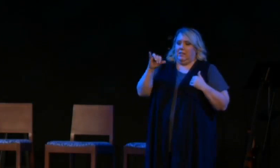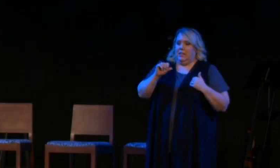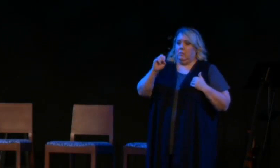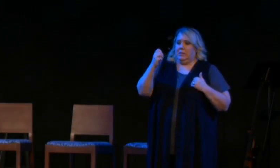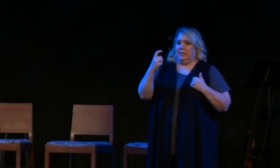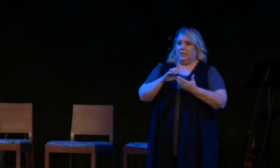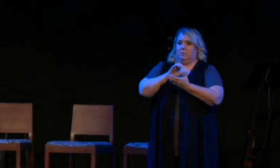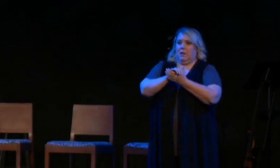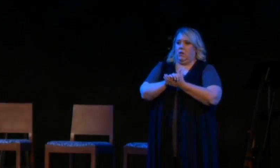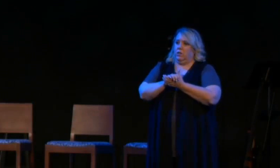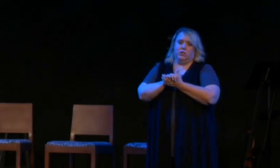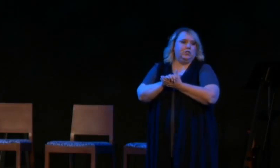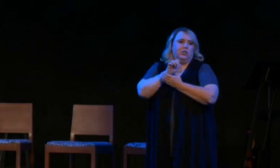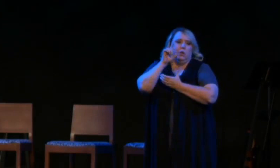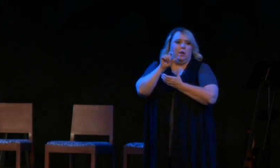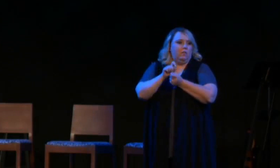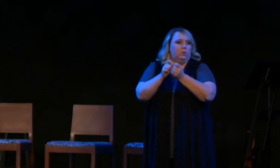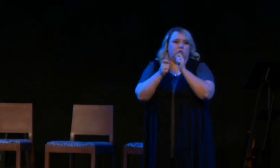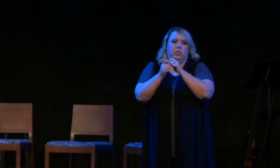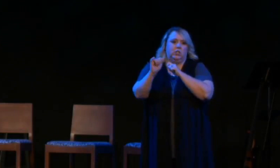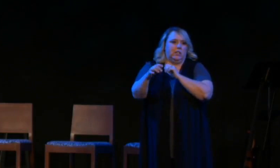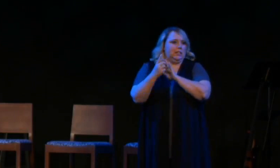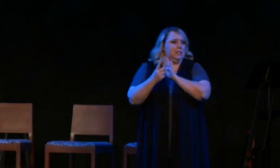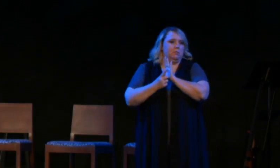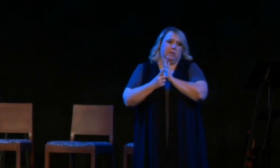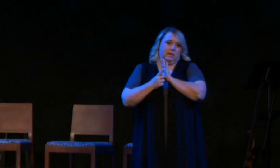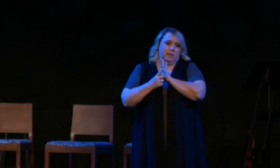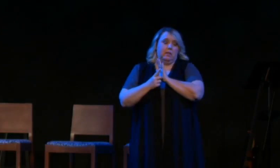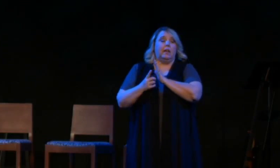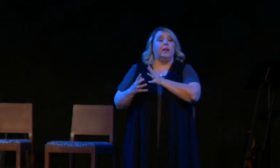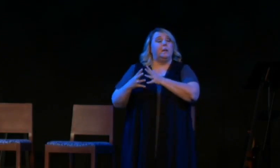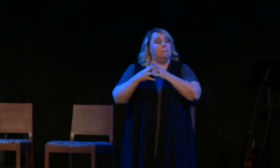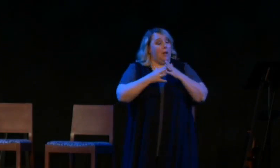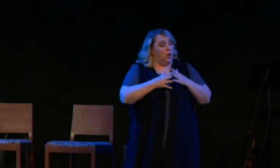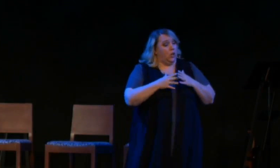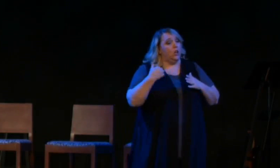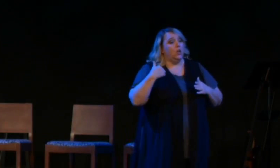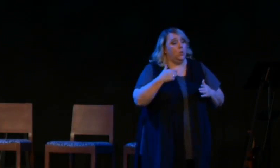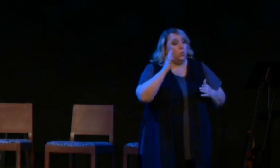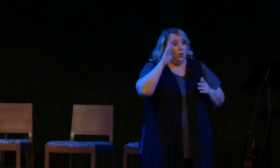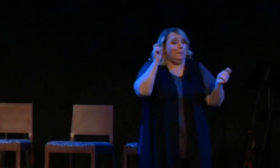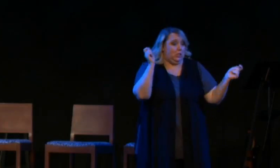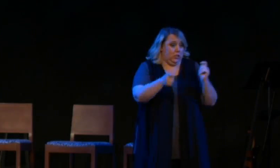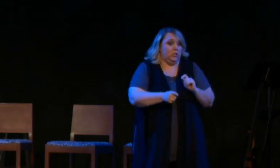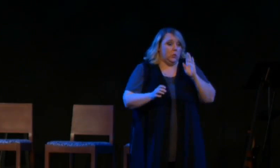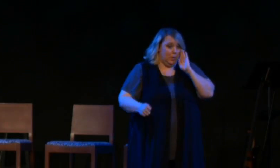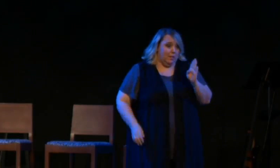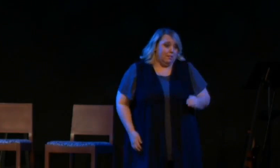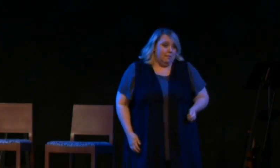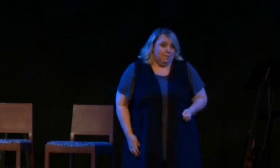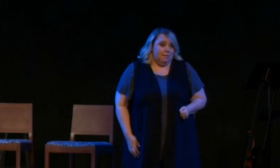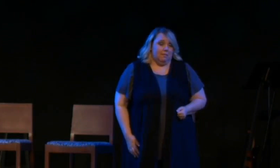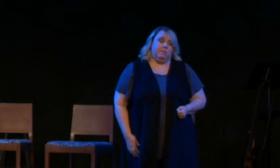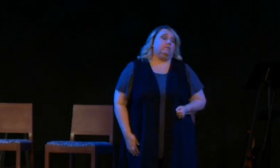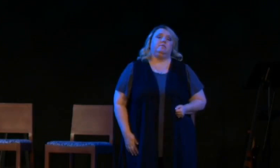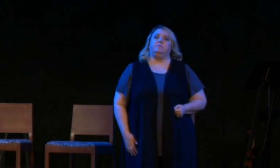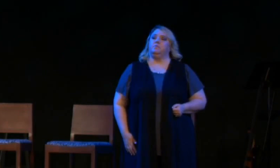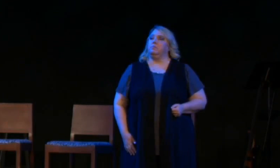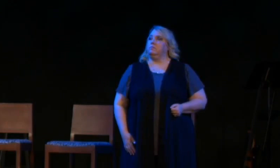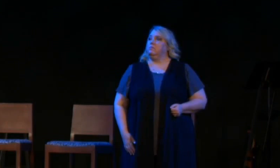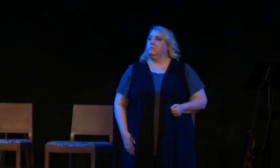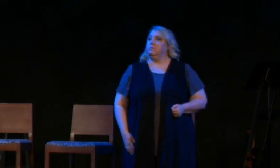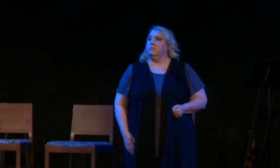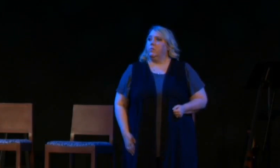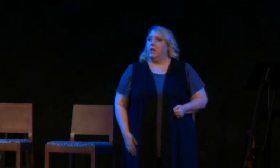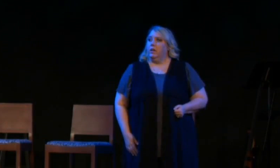that old book of discipline. You don't need to change it. And in America, it will be changing. The next thing I want to say is that the